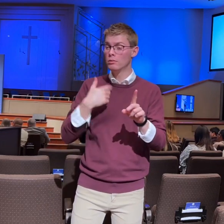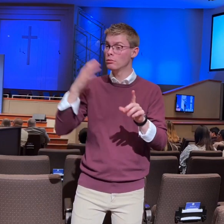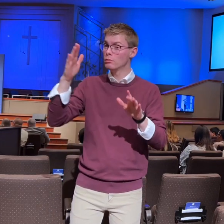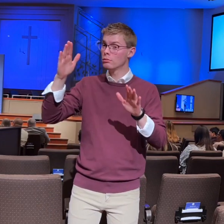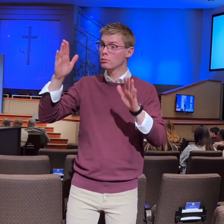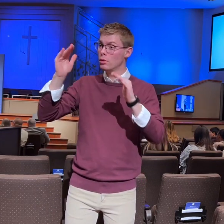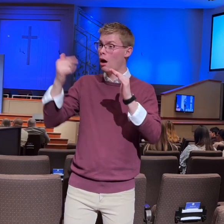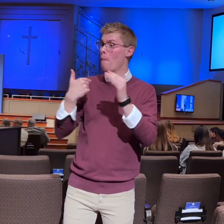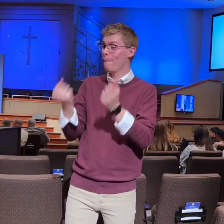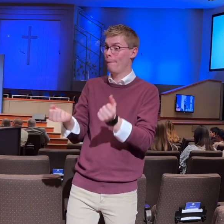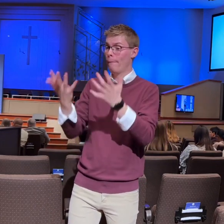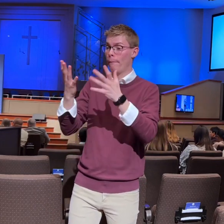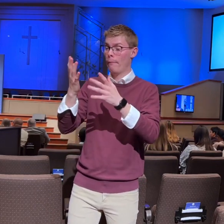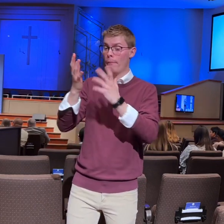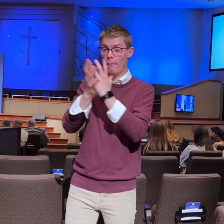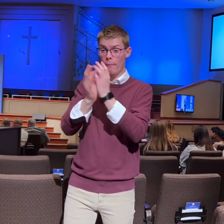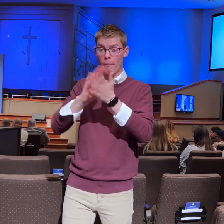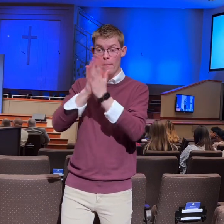Right?